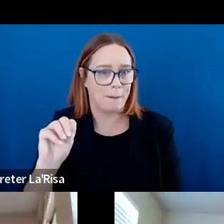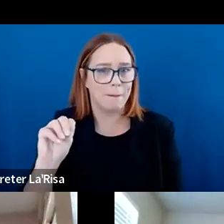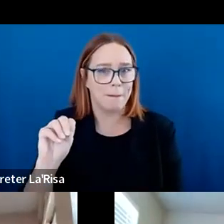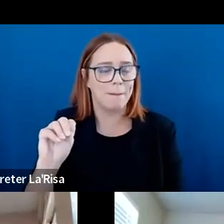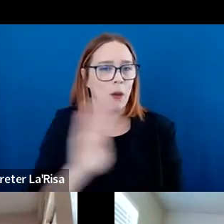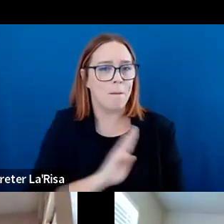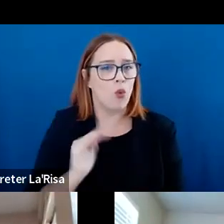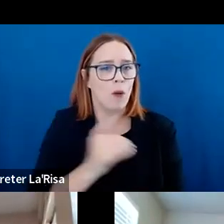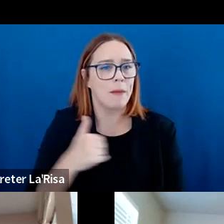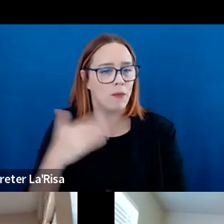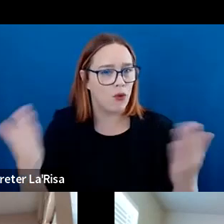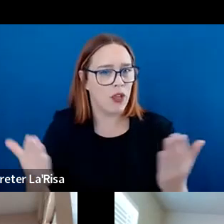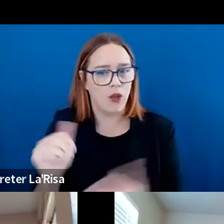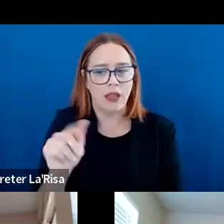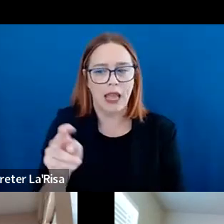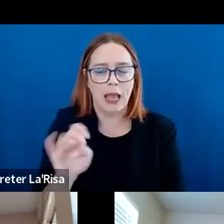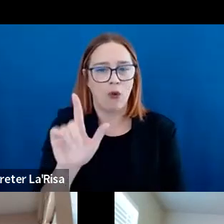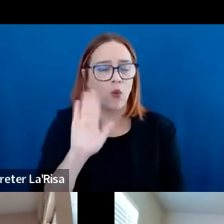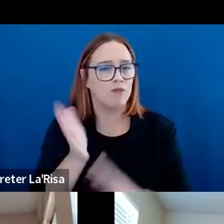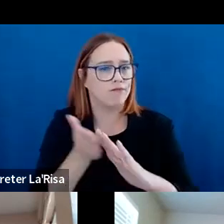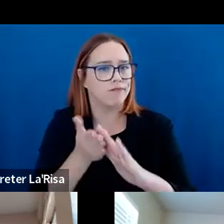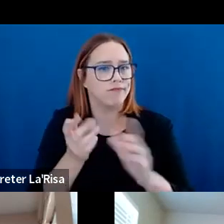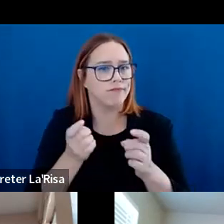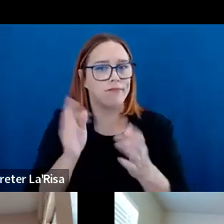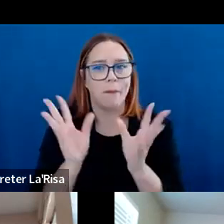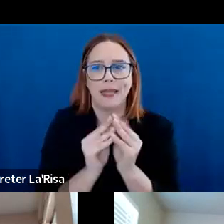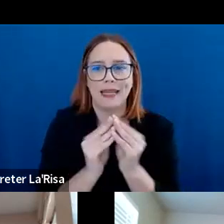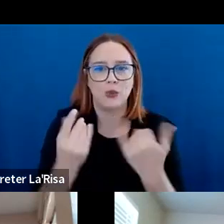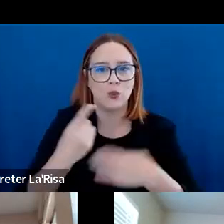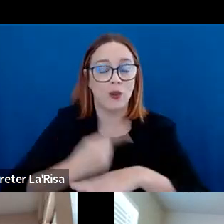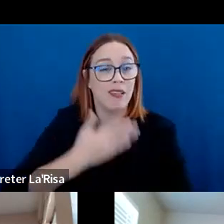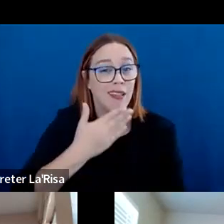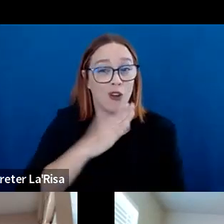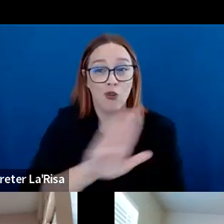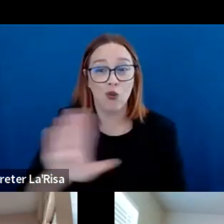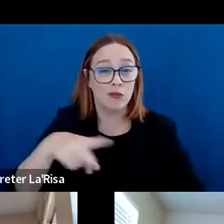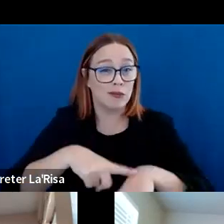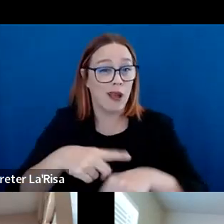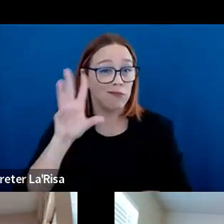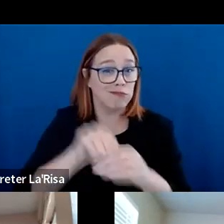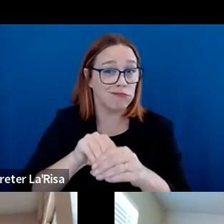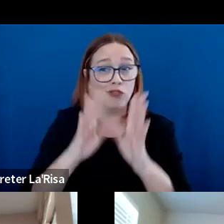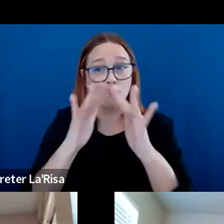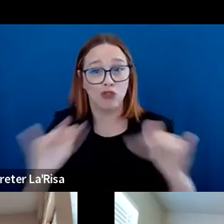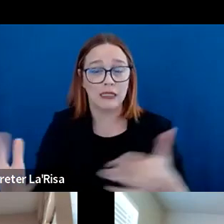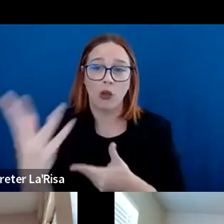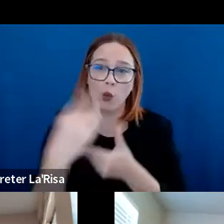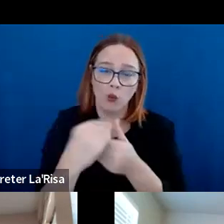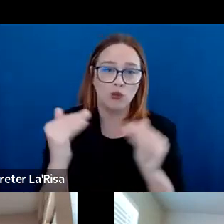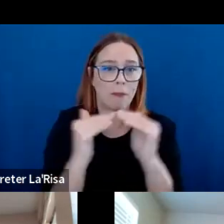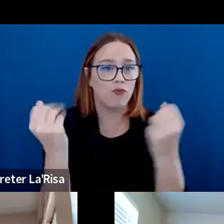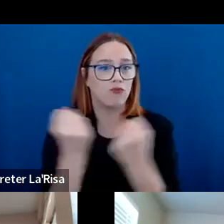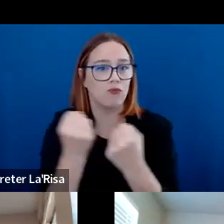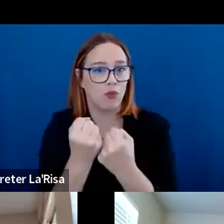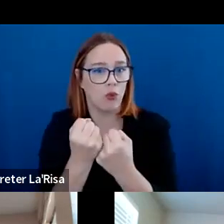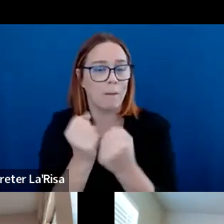member and moderator for this meeting today. Thank you so much for joining us for the Diversity and Inclusion Peer Support Meeting. I